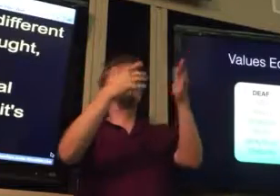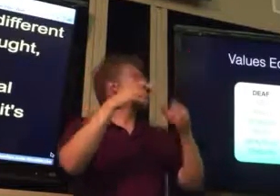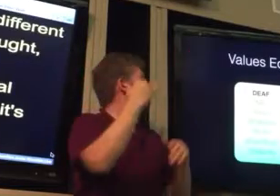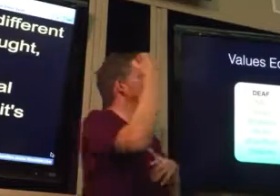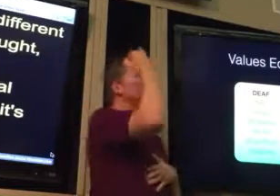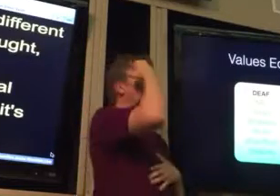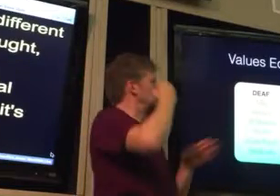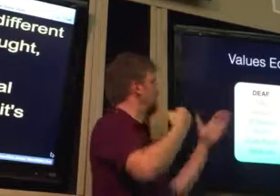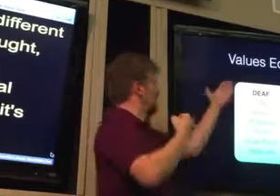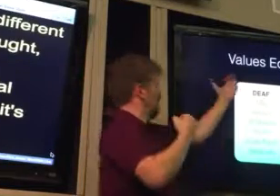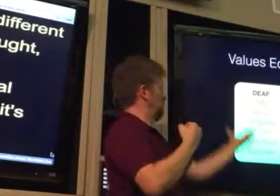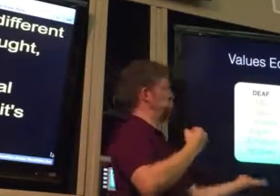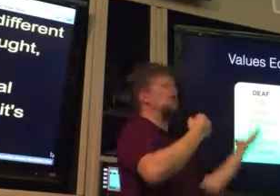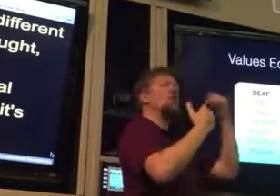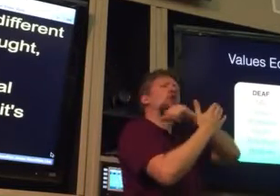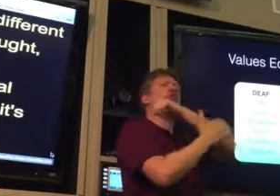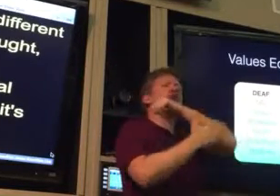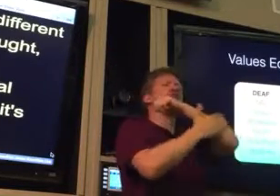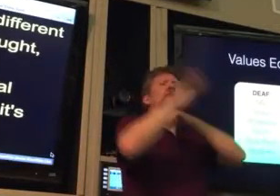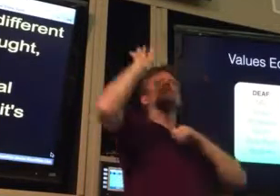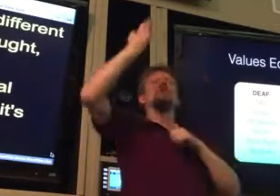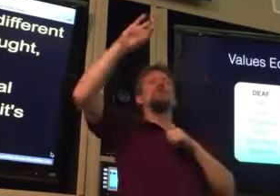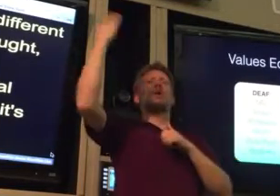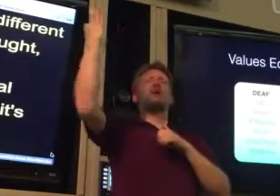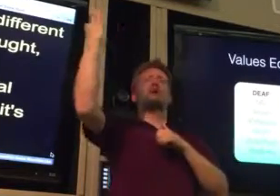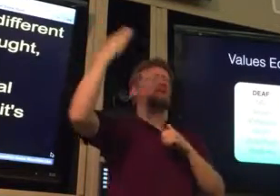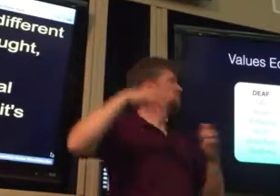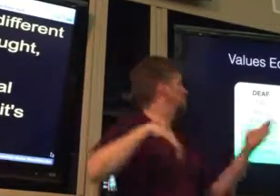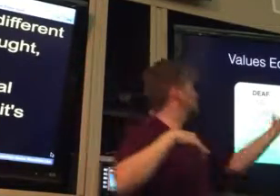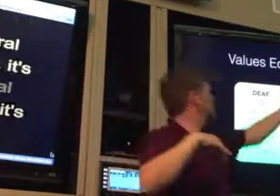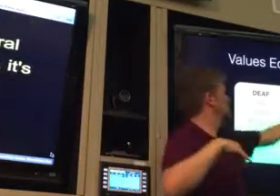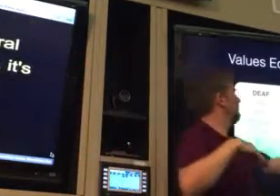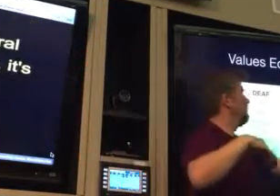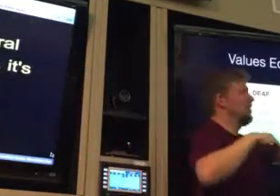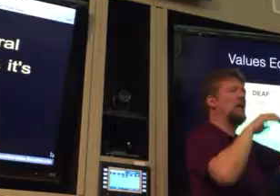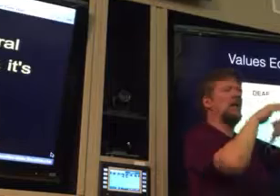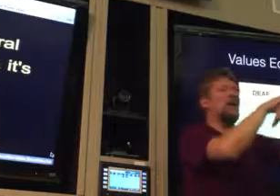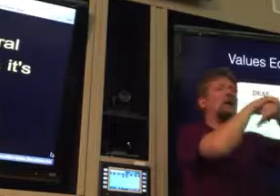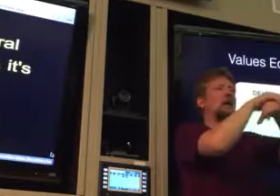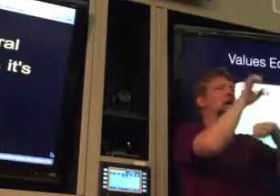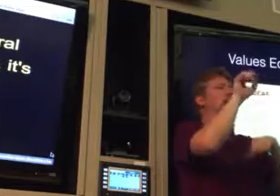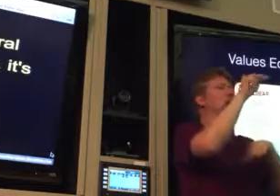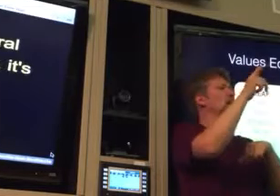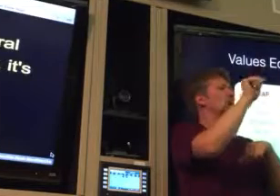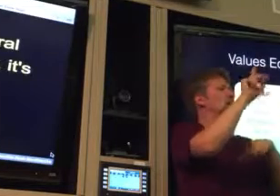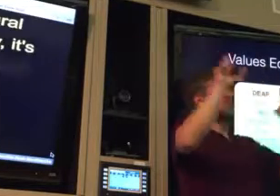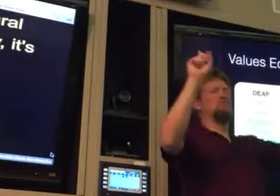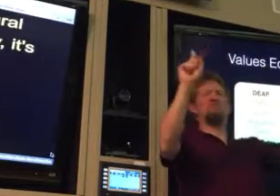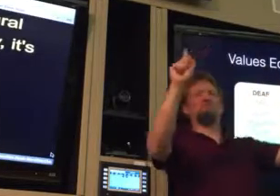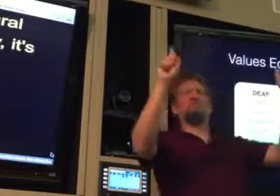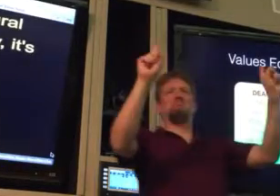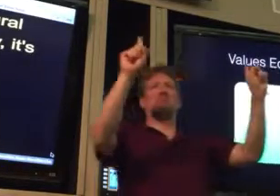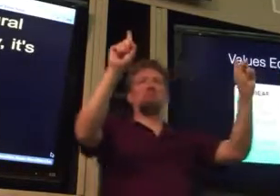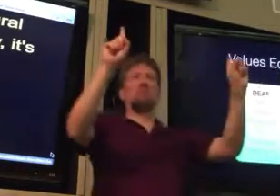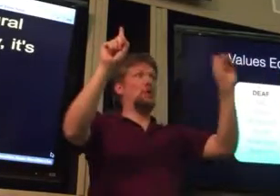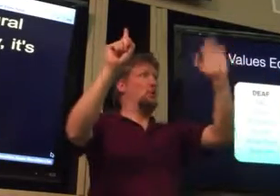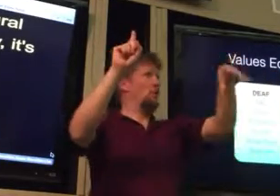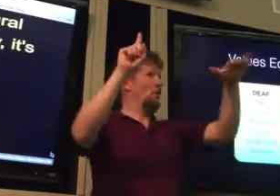Let me think of another example here. If you had a country like France, which would be the deaf community, and the